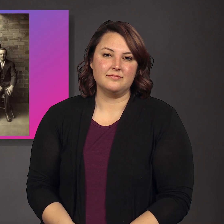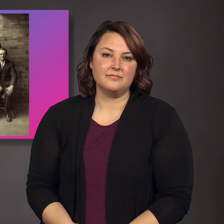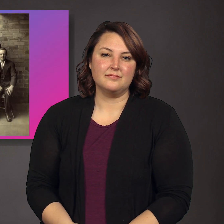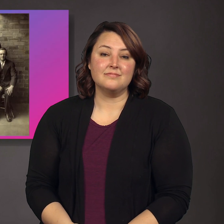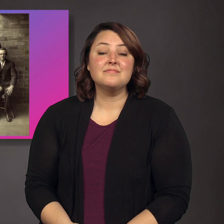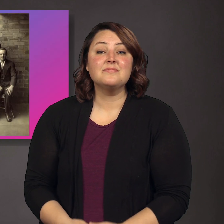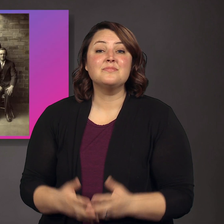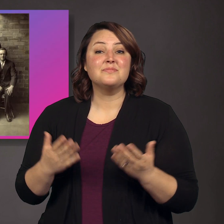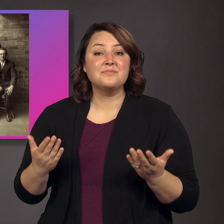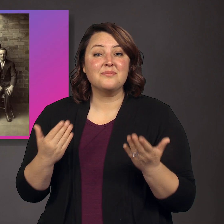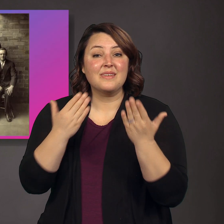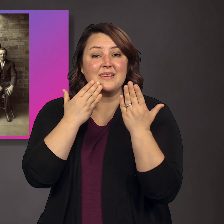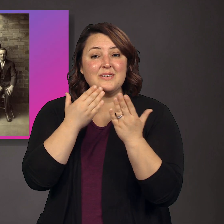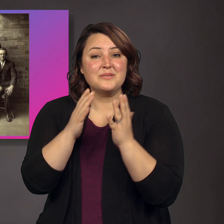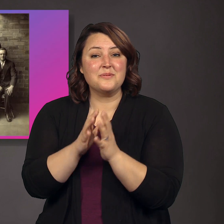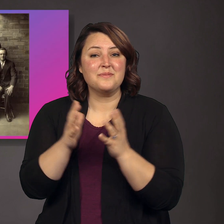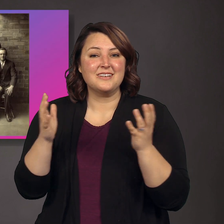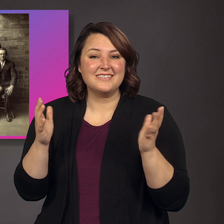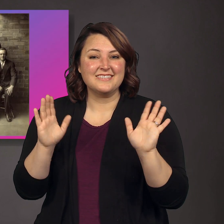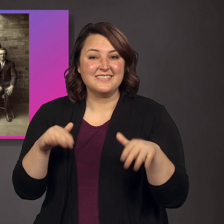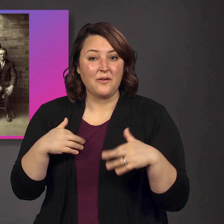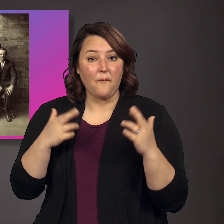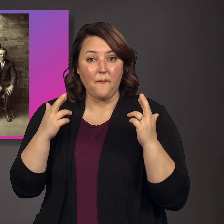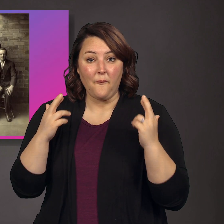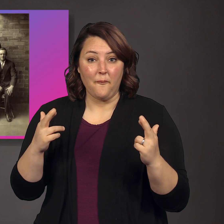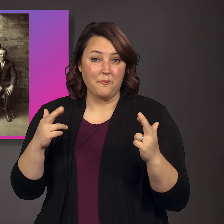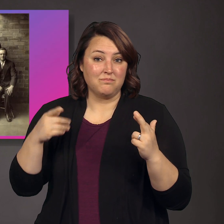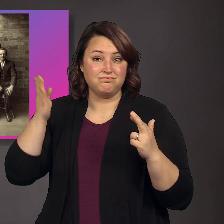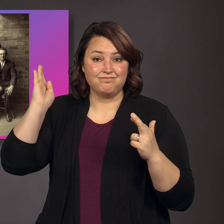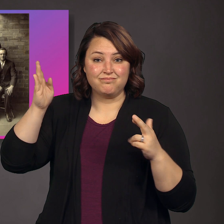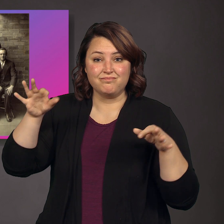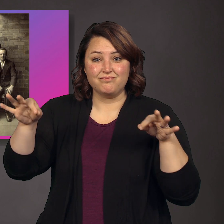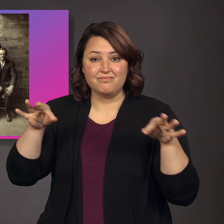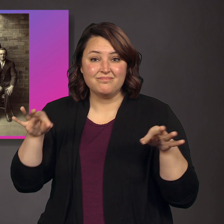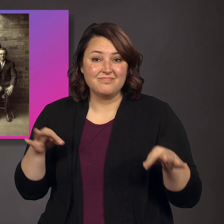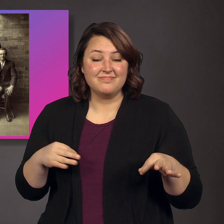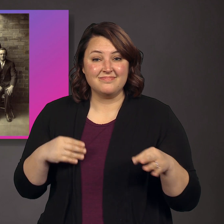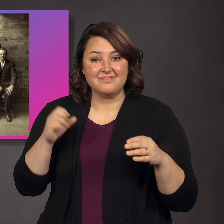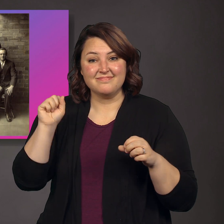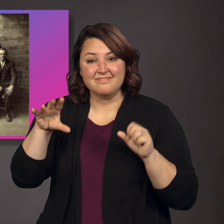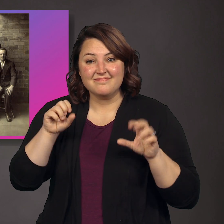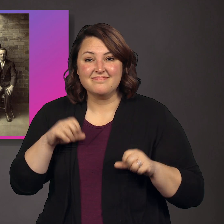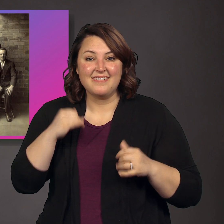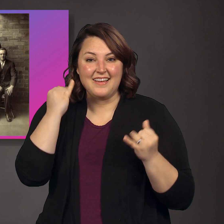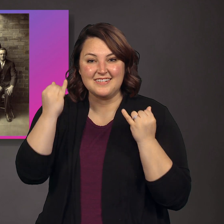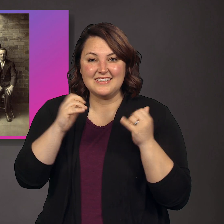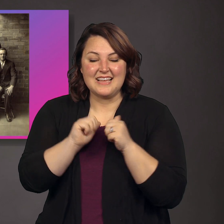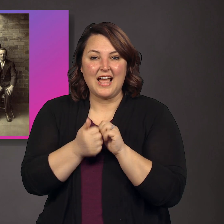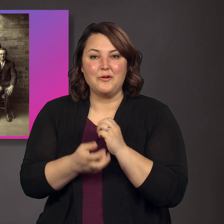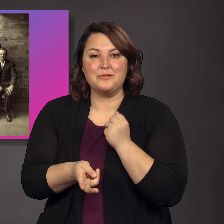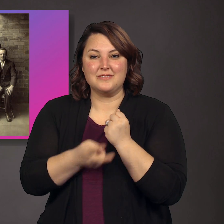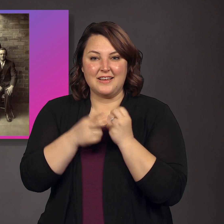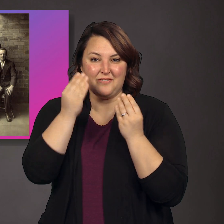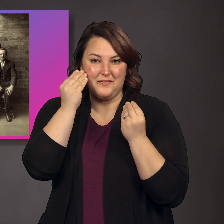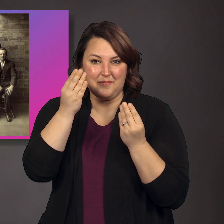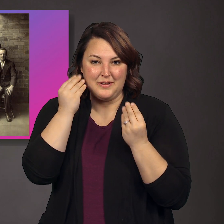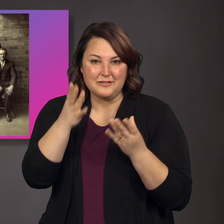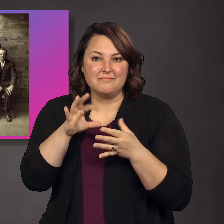Well, thank you very much. I hope this talk's given you some ideas how to be able to record information about your scanned and digital